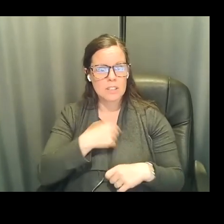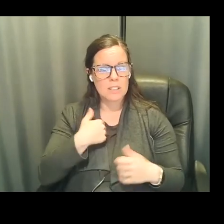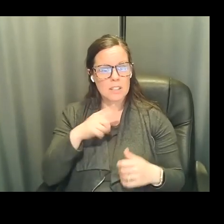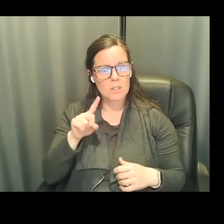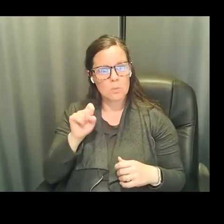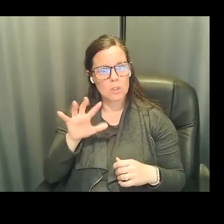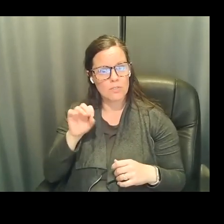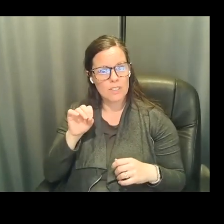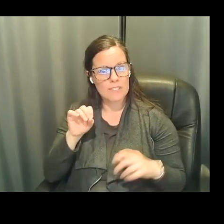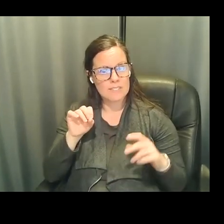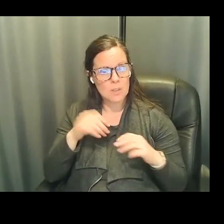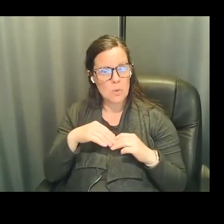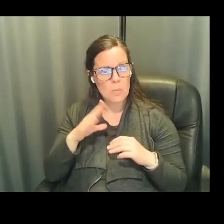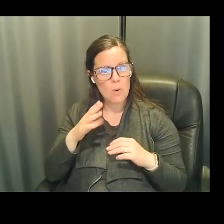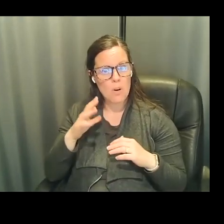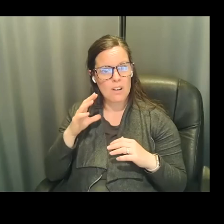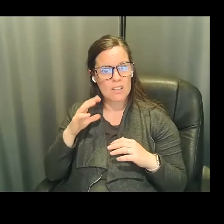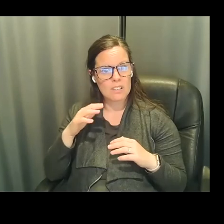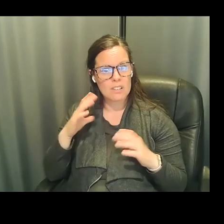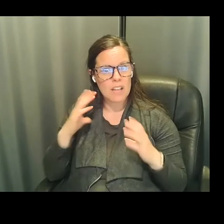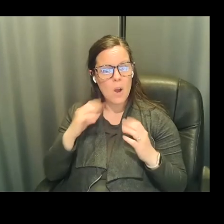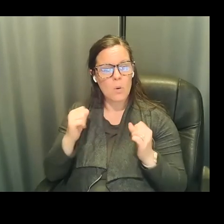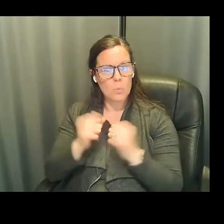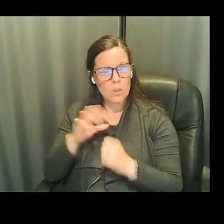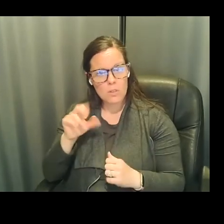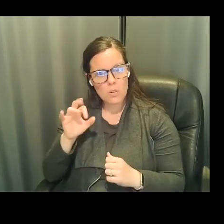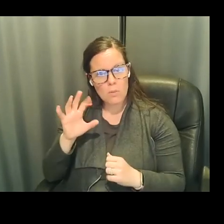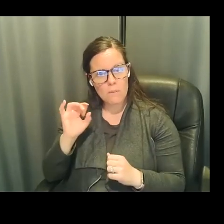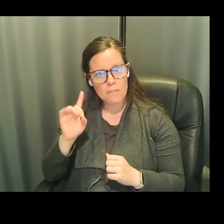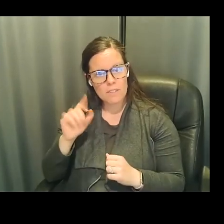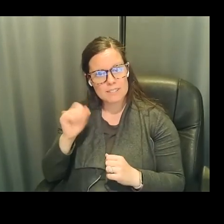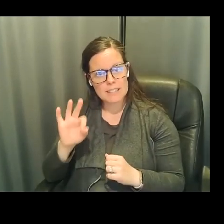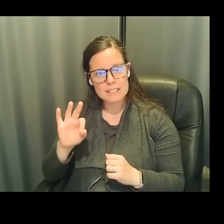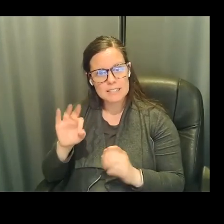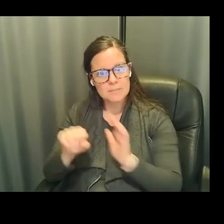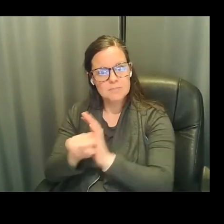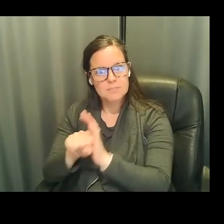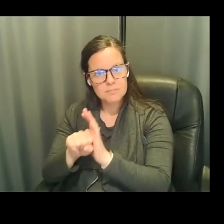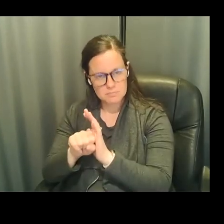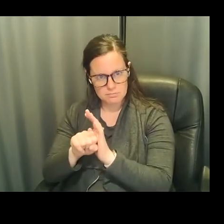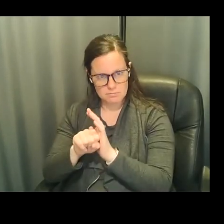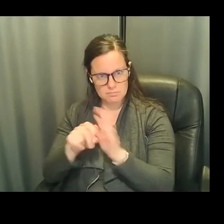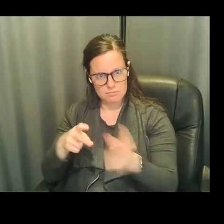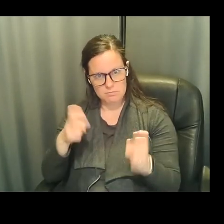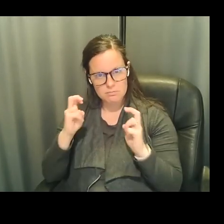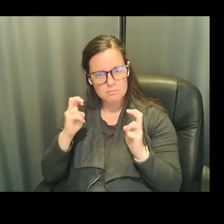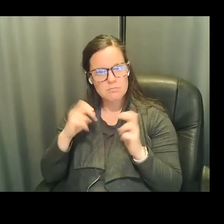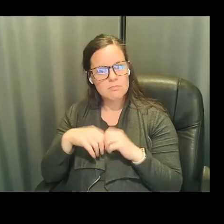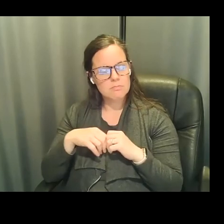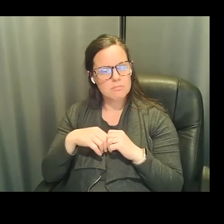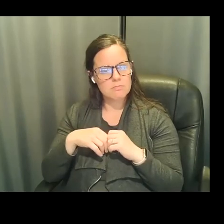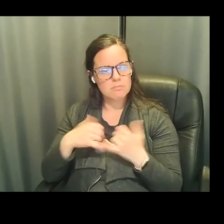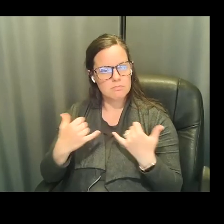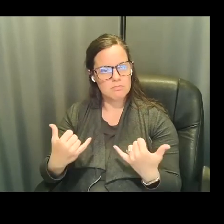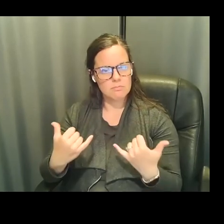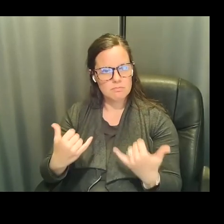more out with COVID-19 symptoms, or what contracted it. Right now, it's barely